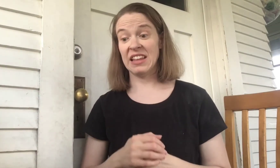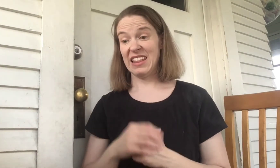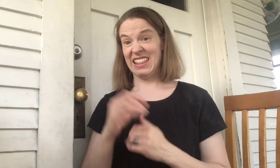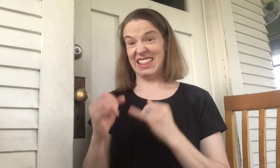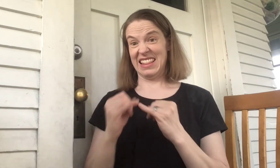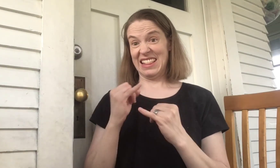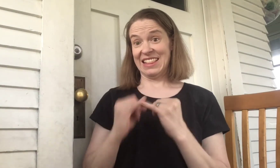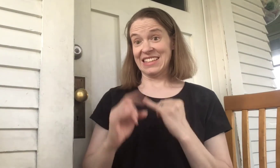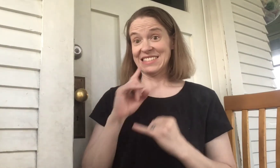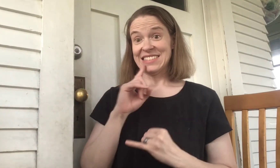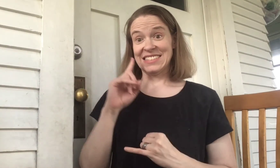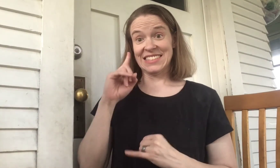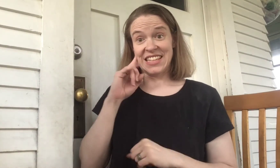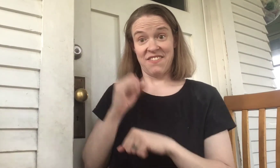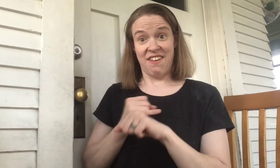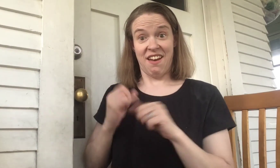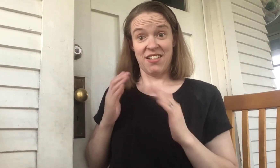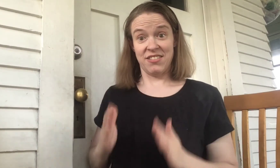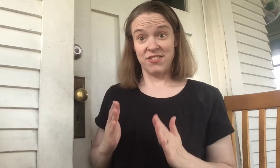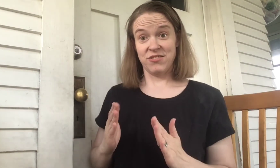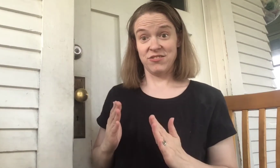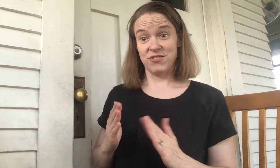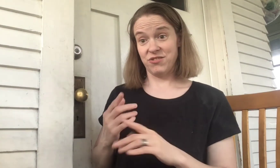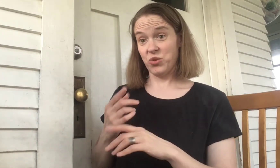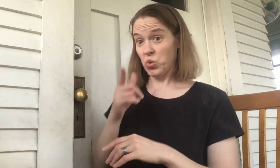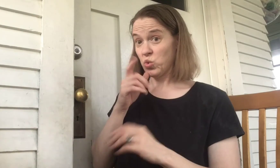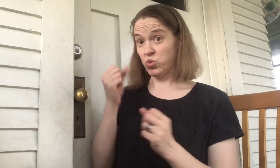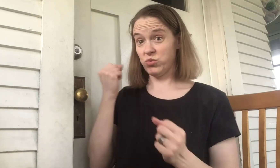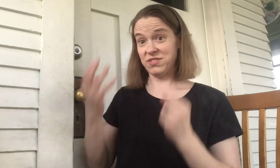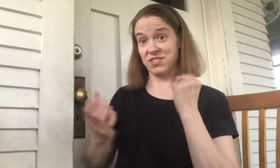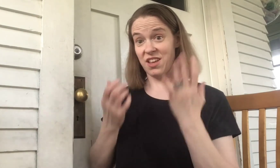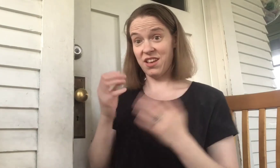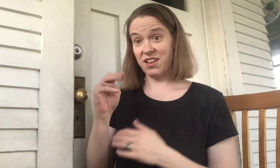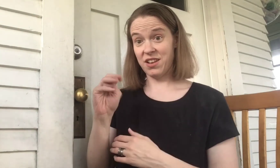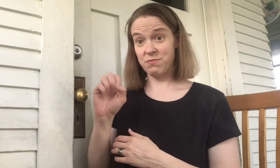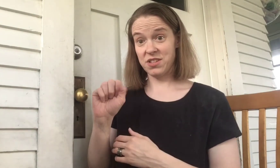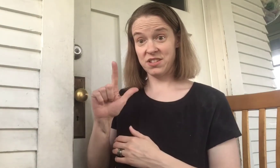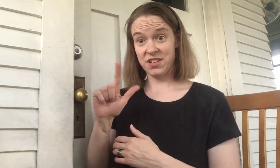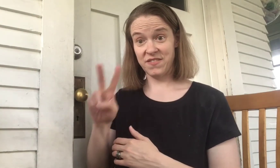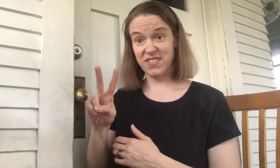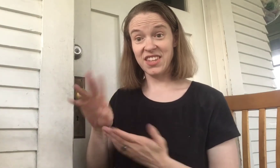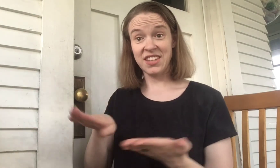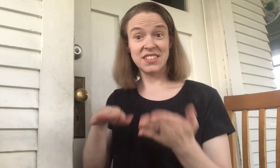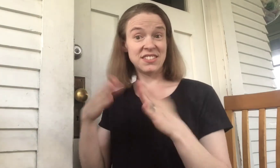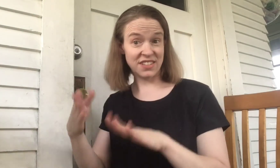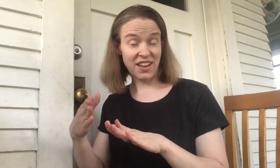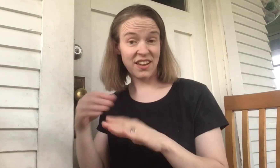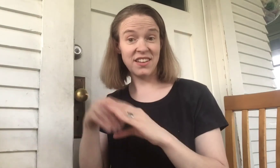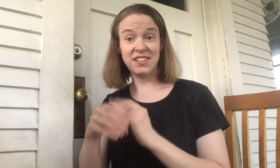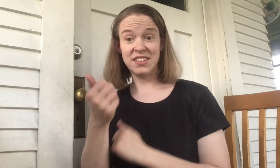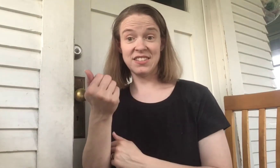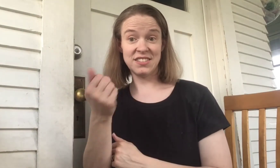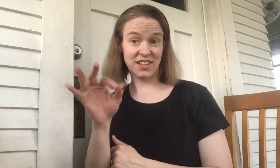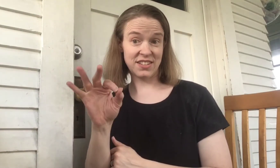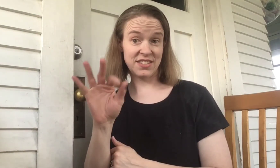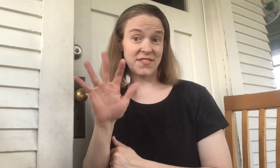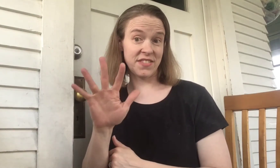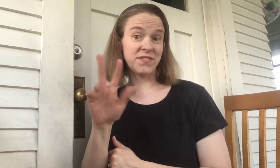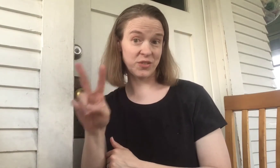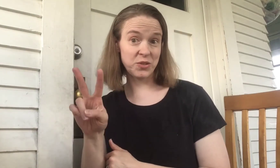life. The last deaf islander who signed MSLV died in